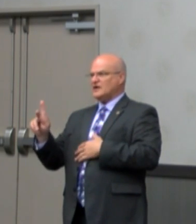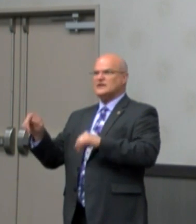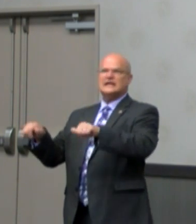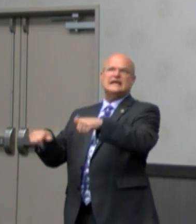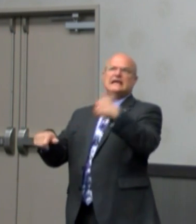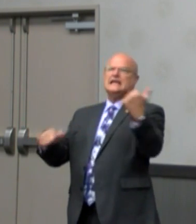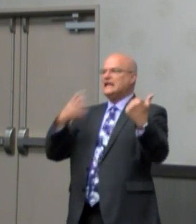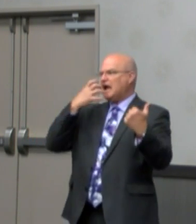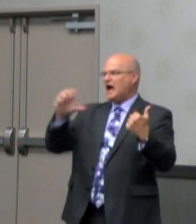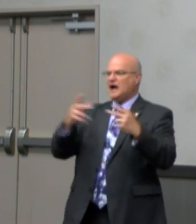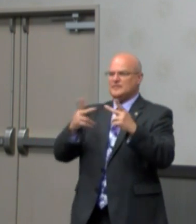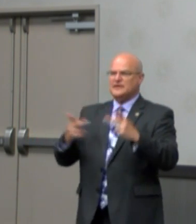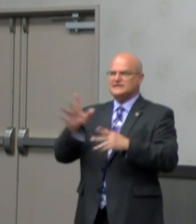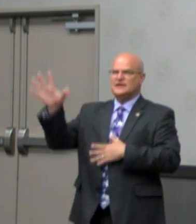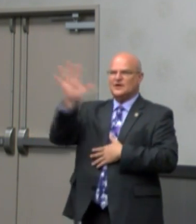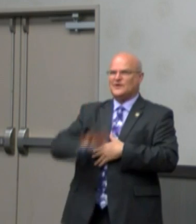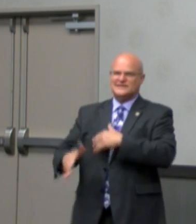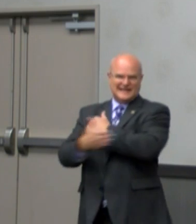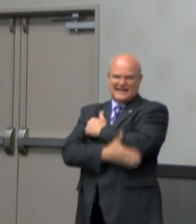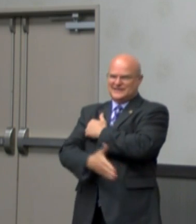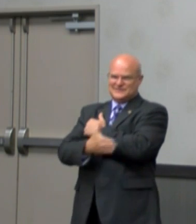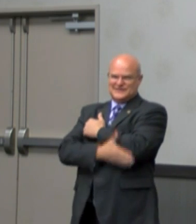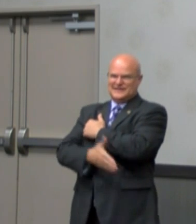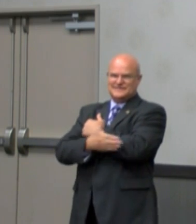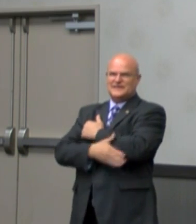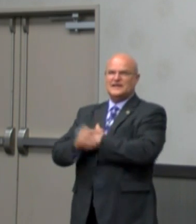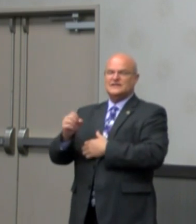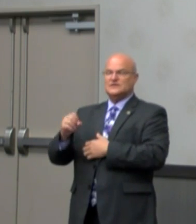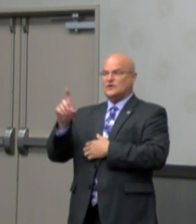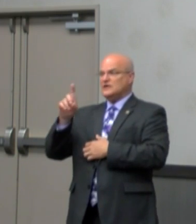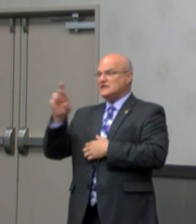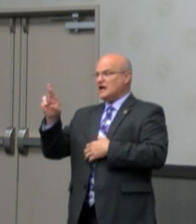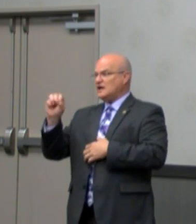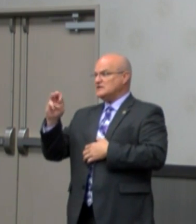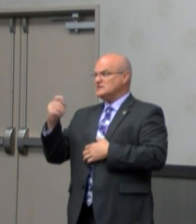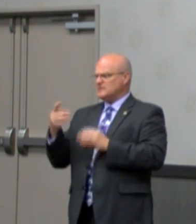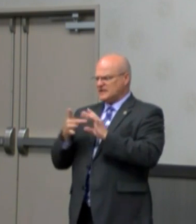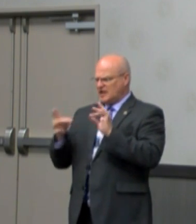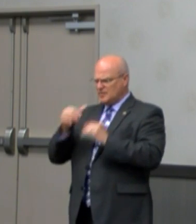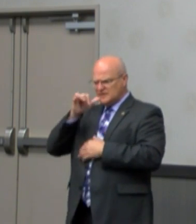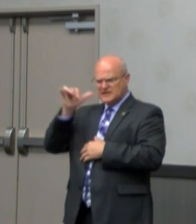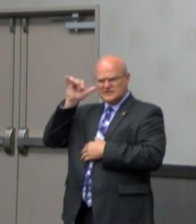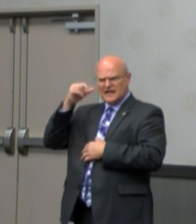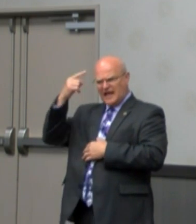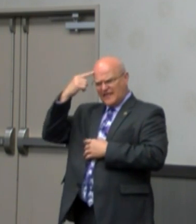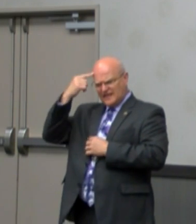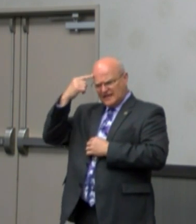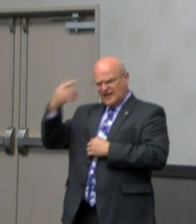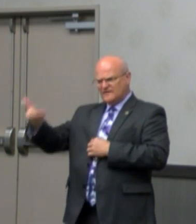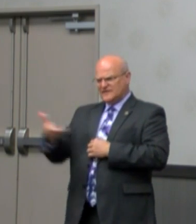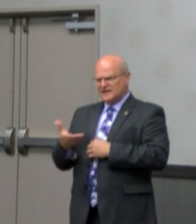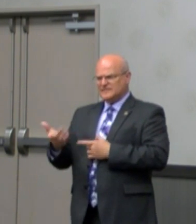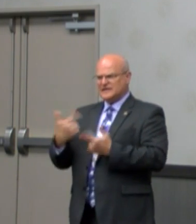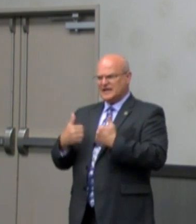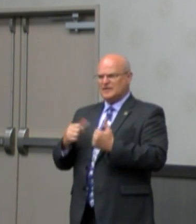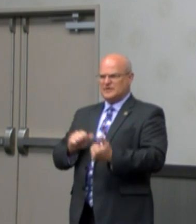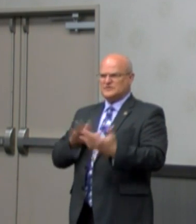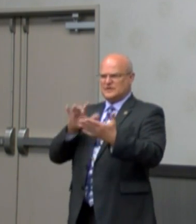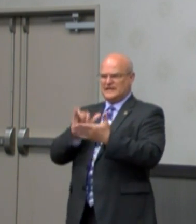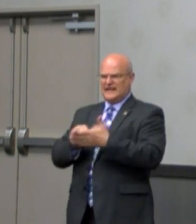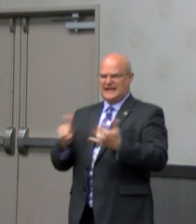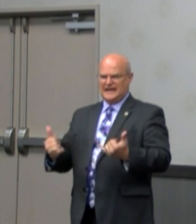any hot spot across the country. And so Dr. Smith made a comment yesterday. I think I want to invite him to come and address